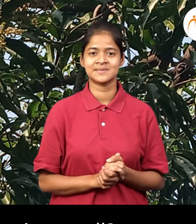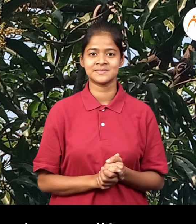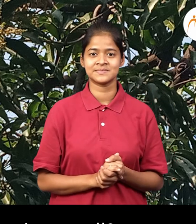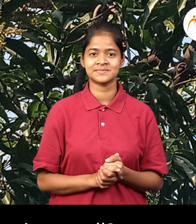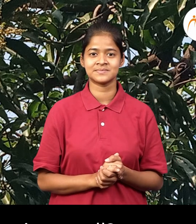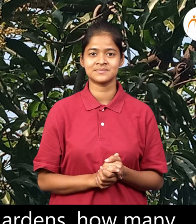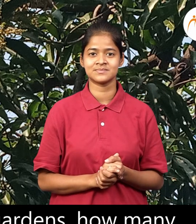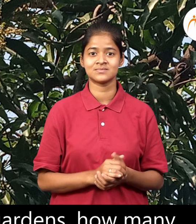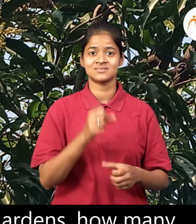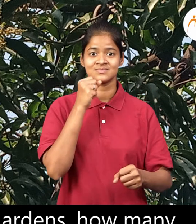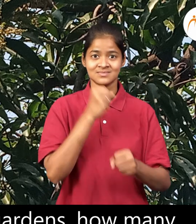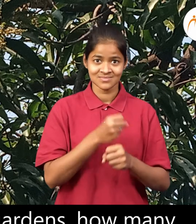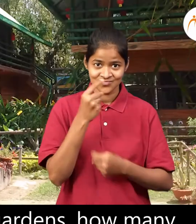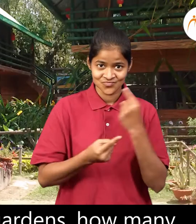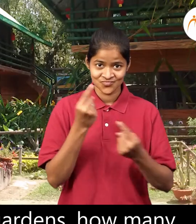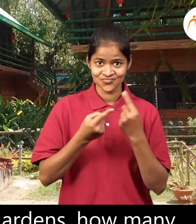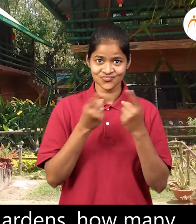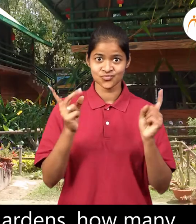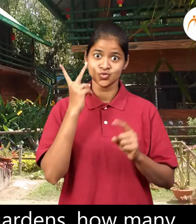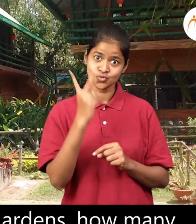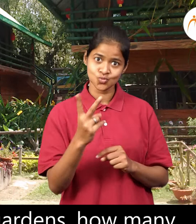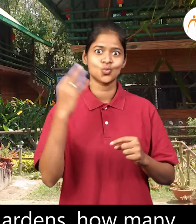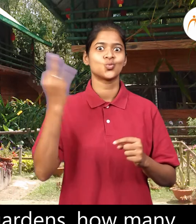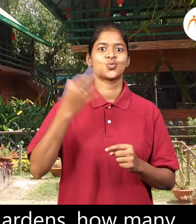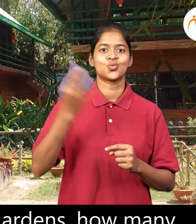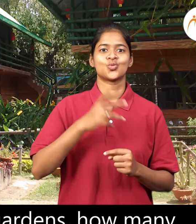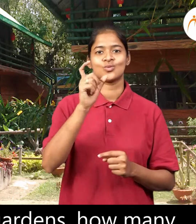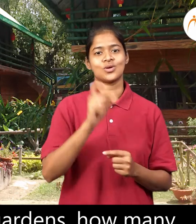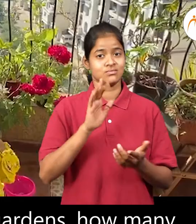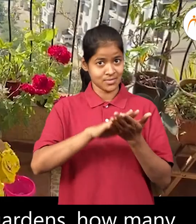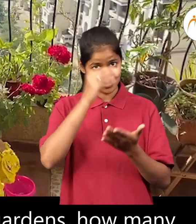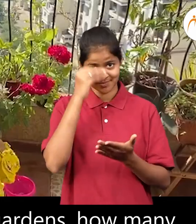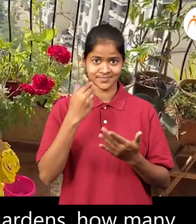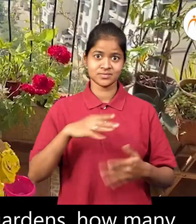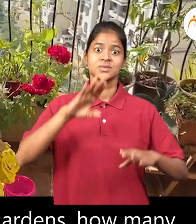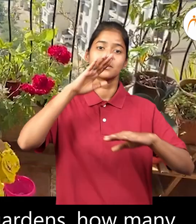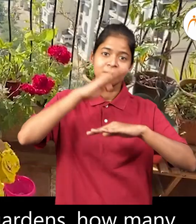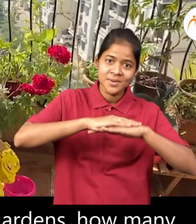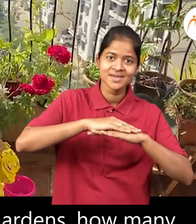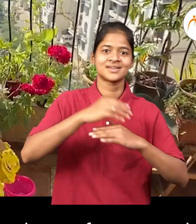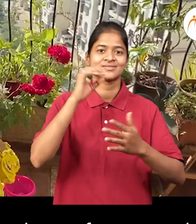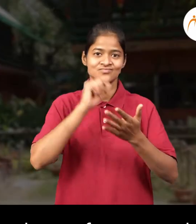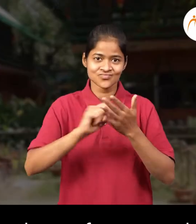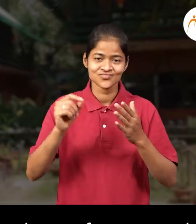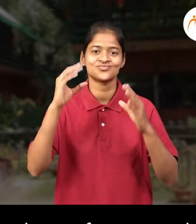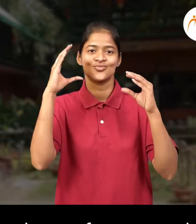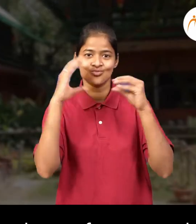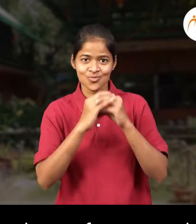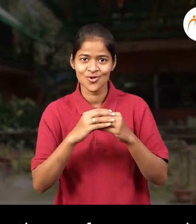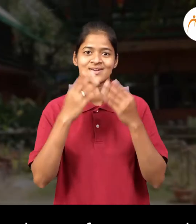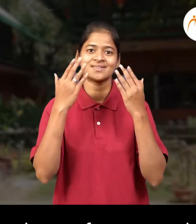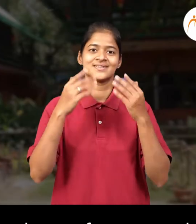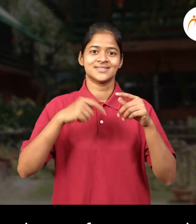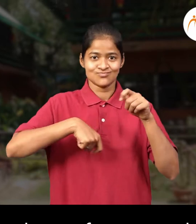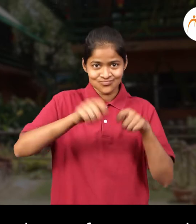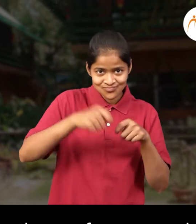after seeing these gardens how many new words did you come to know balcony money